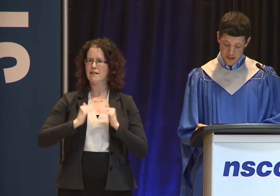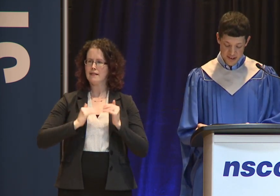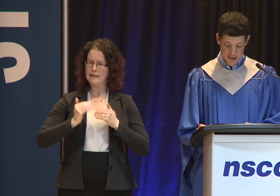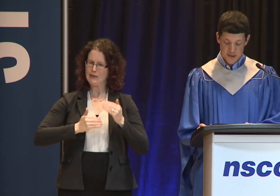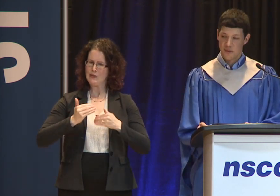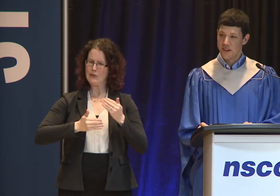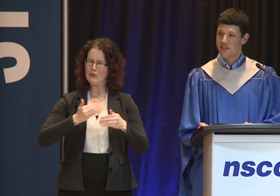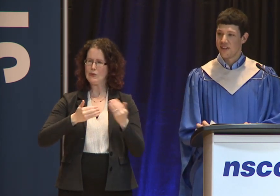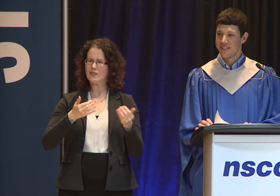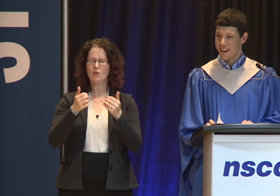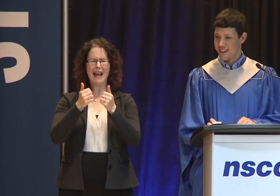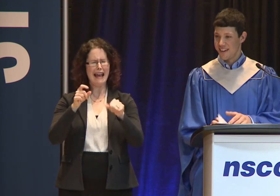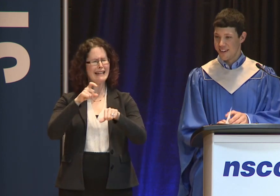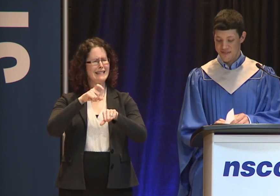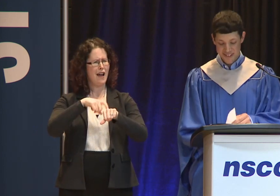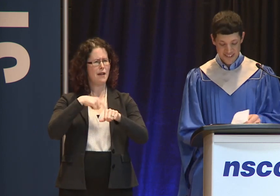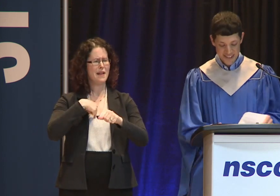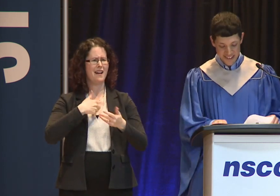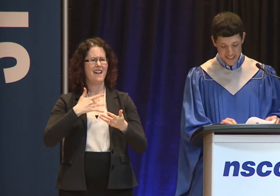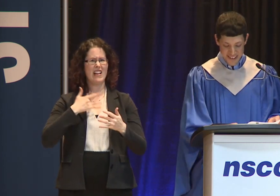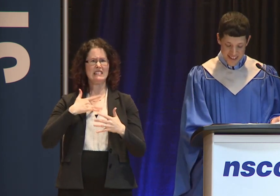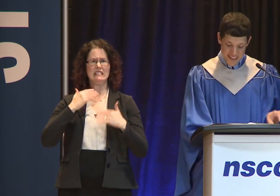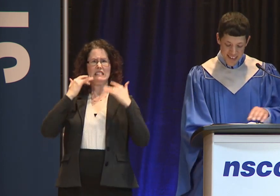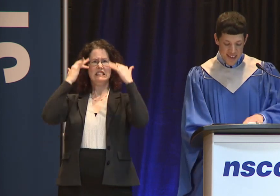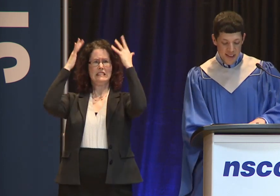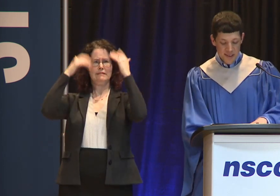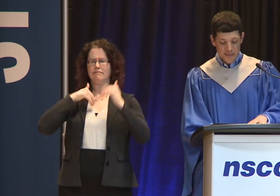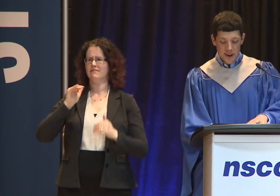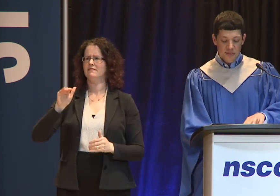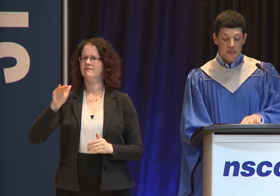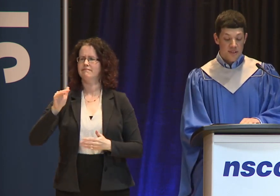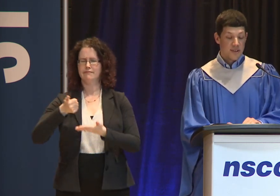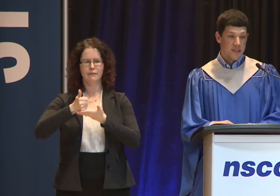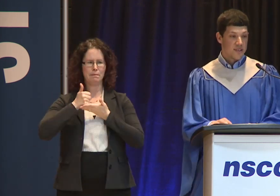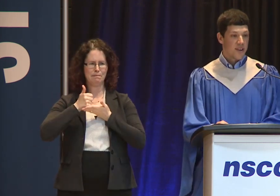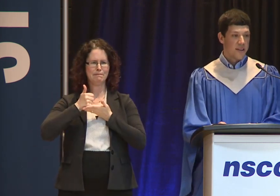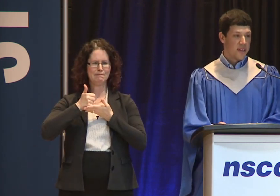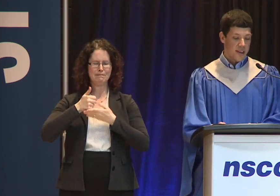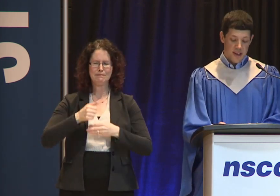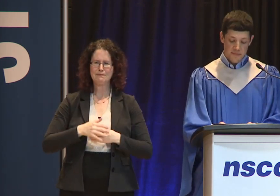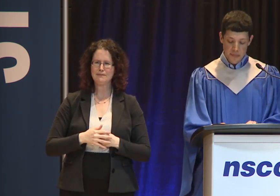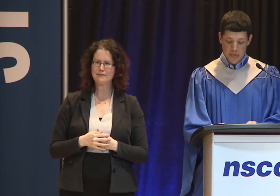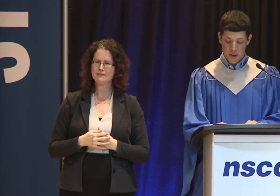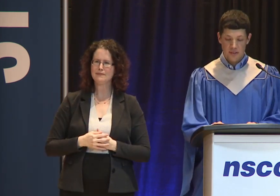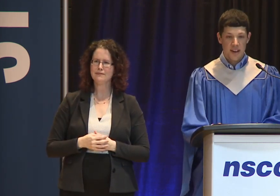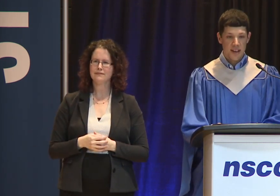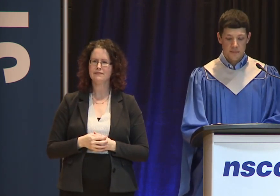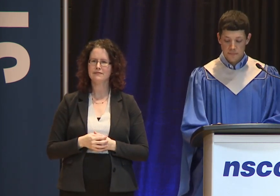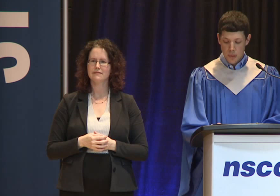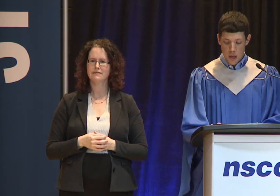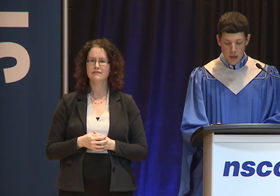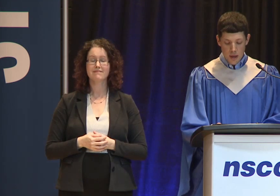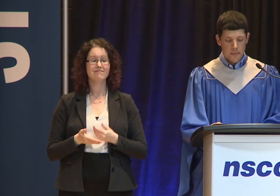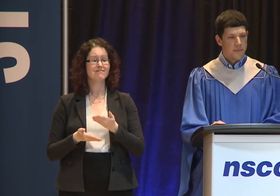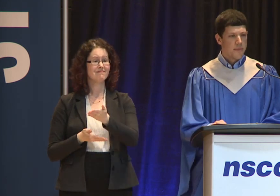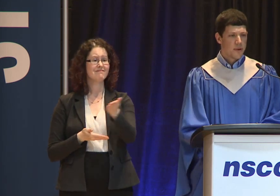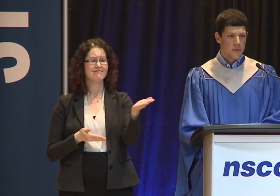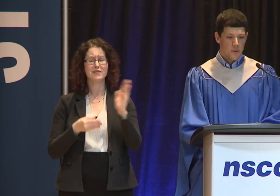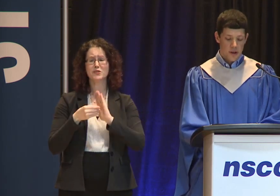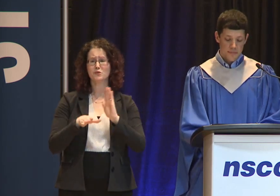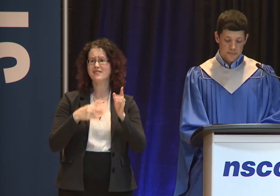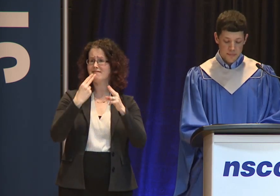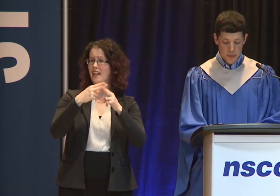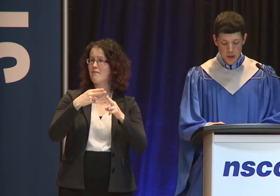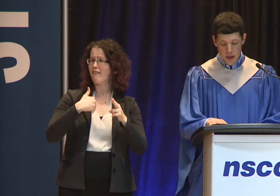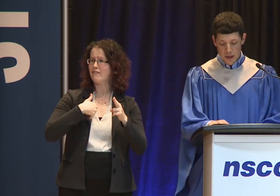that B-wing for reassurance anytime. For every student in this crowd today, there is a name, maybe more